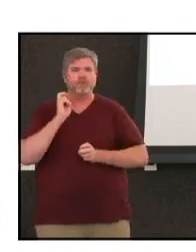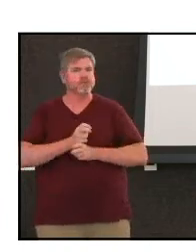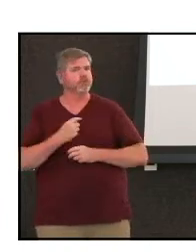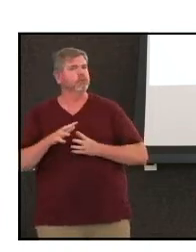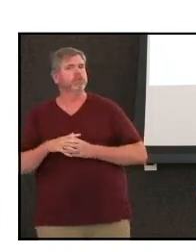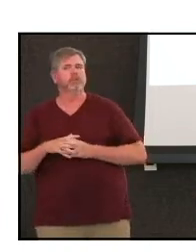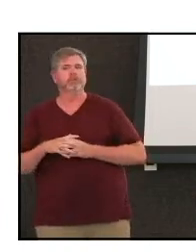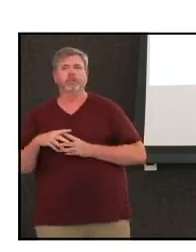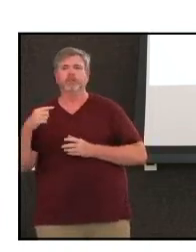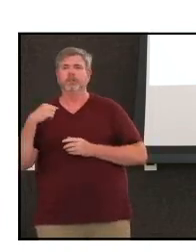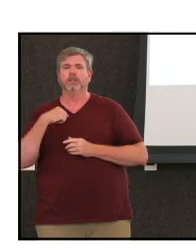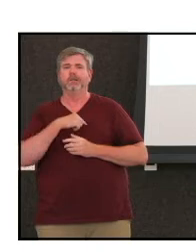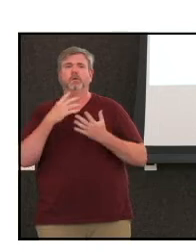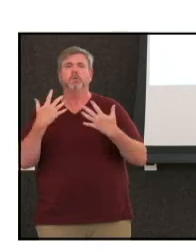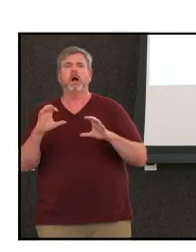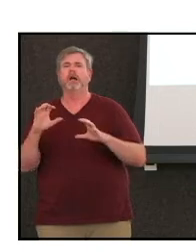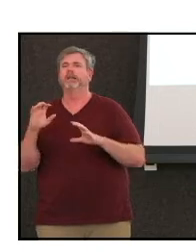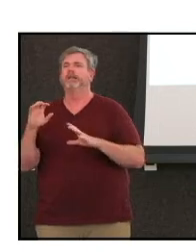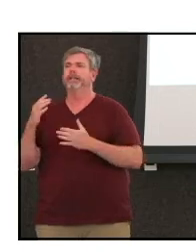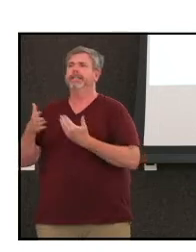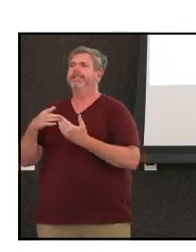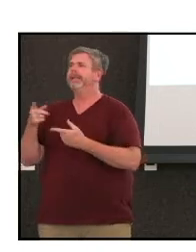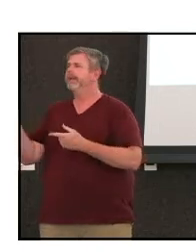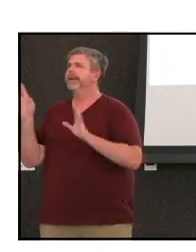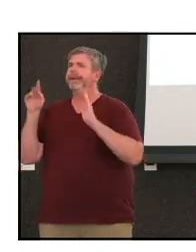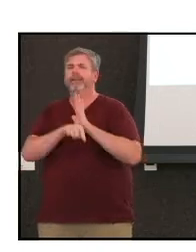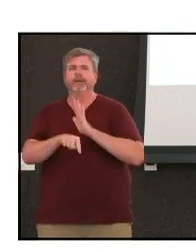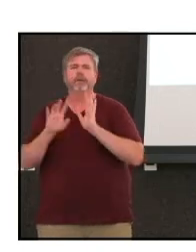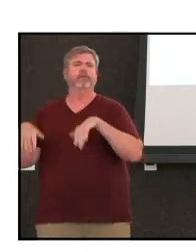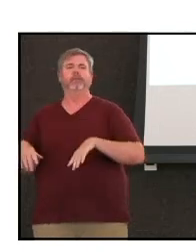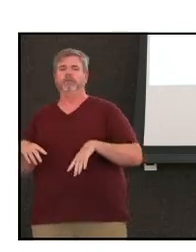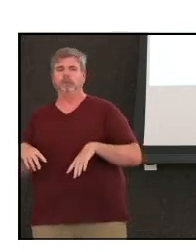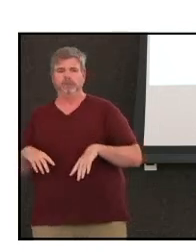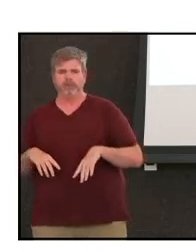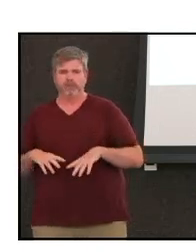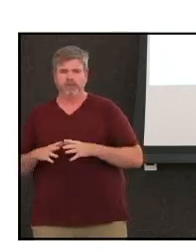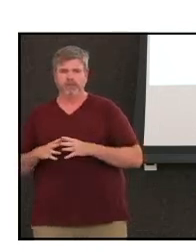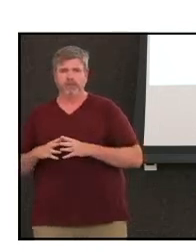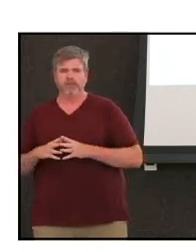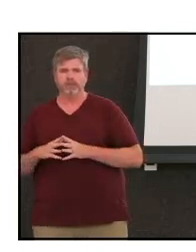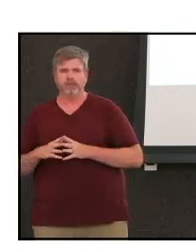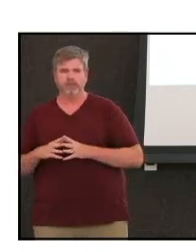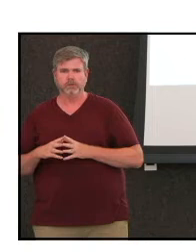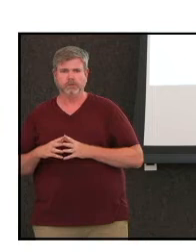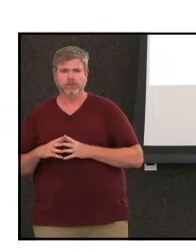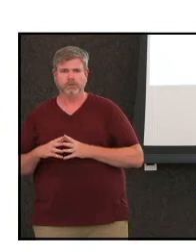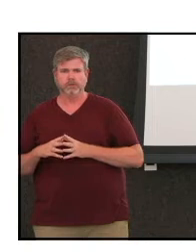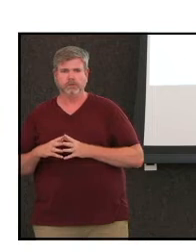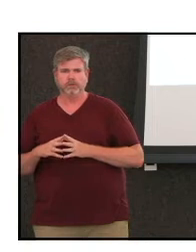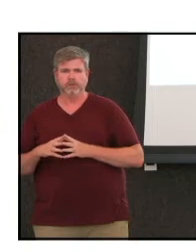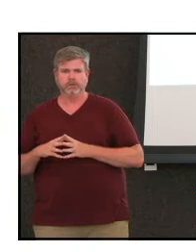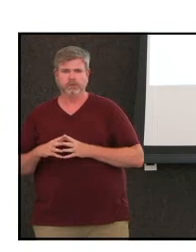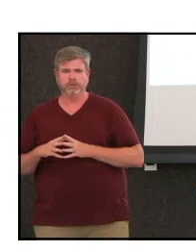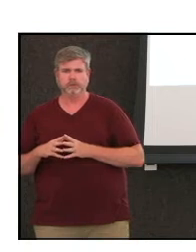and a conviction ultimately entails. But we ultimately do this because we understand how serious the situation is. And when a situation